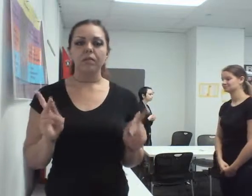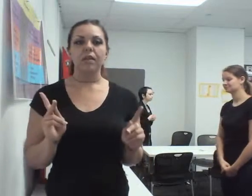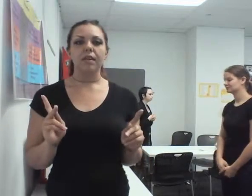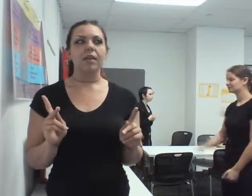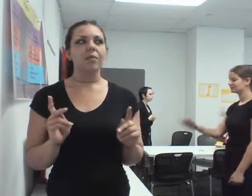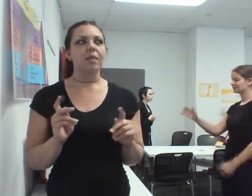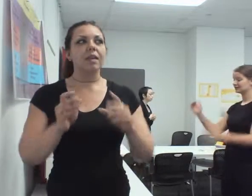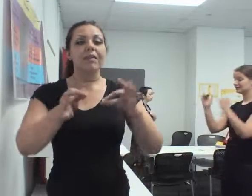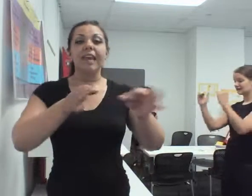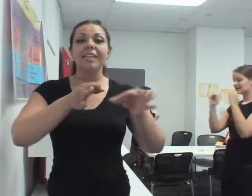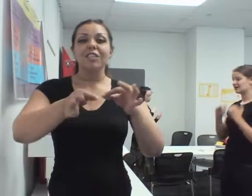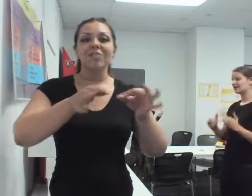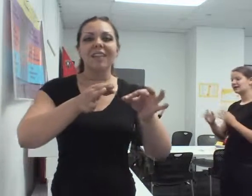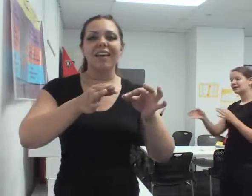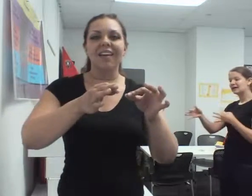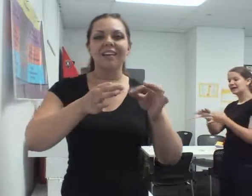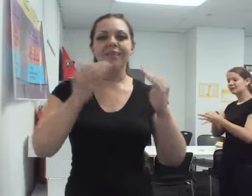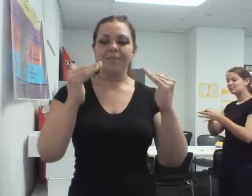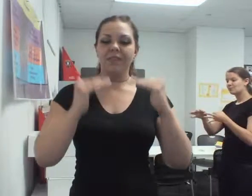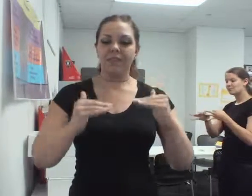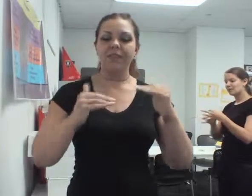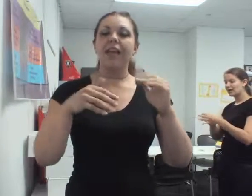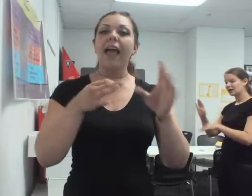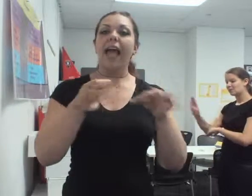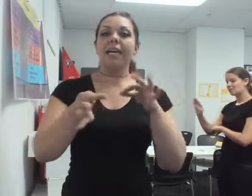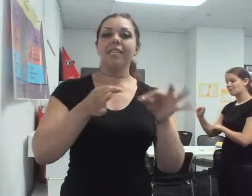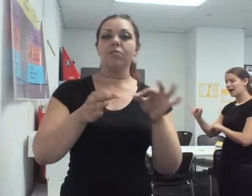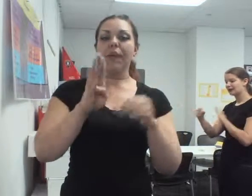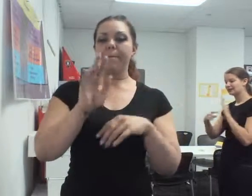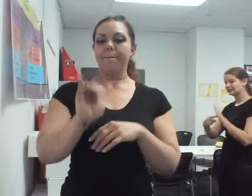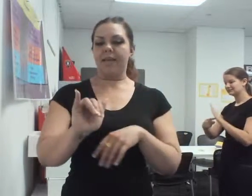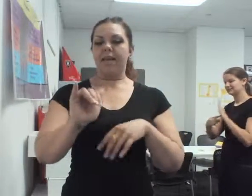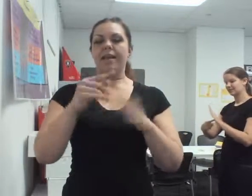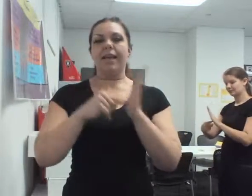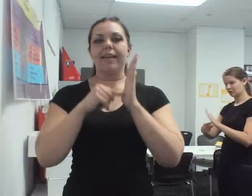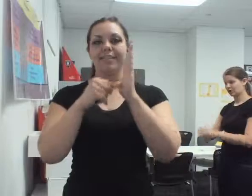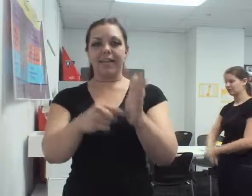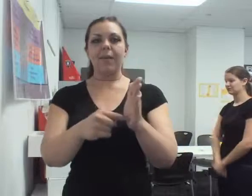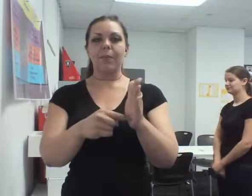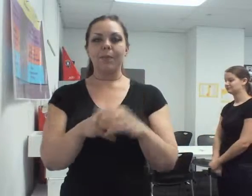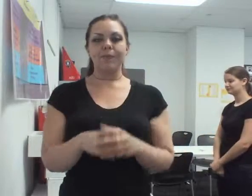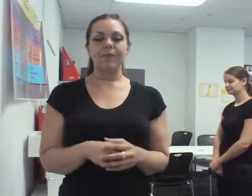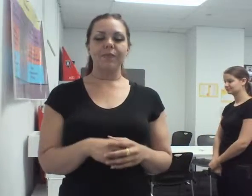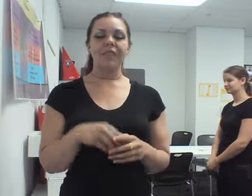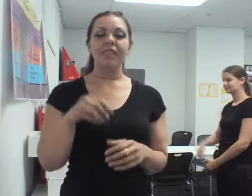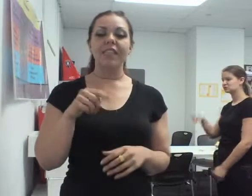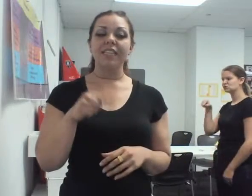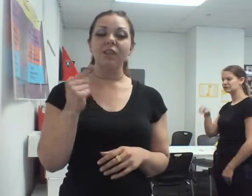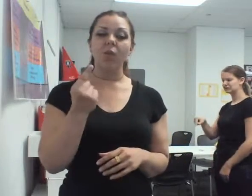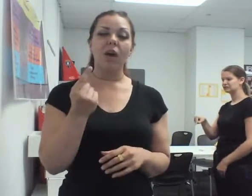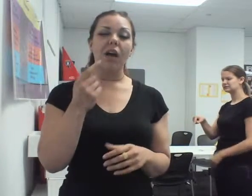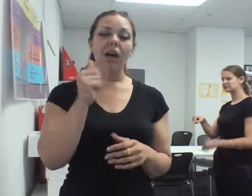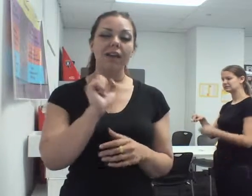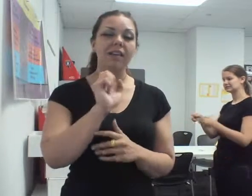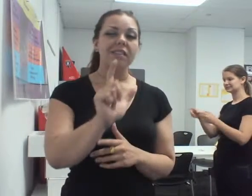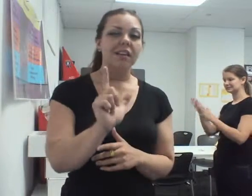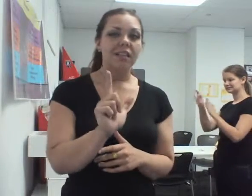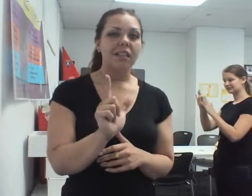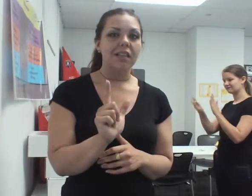example. Again, this is the one in ASL. There are no